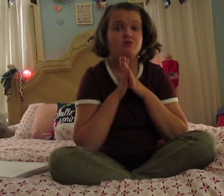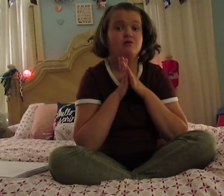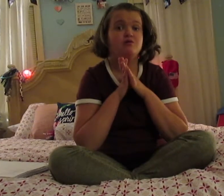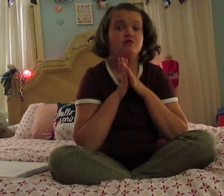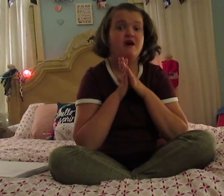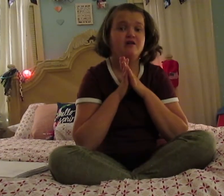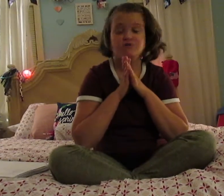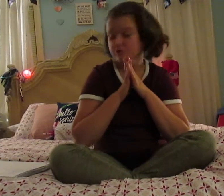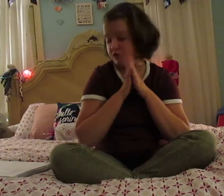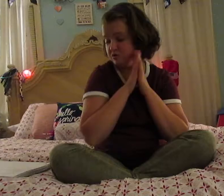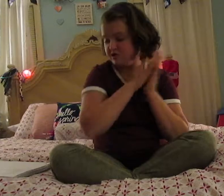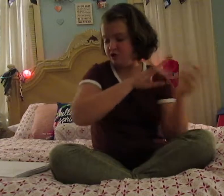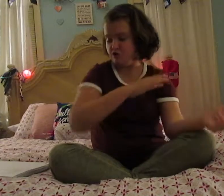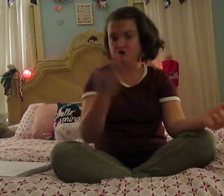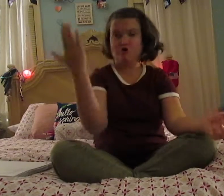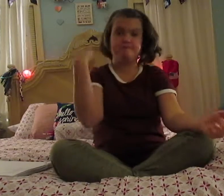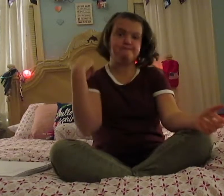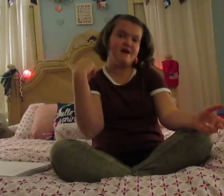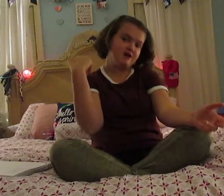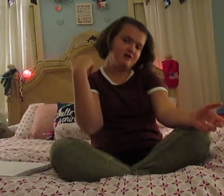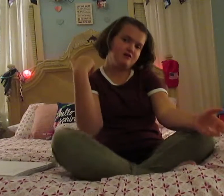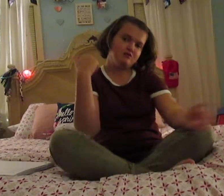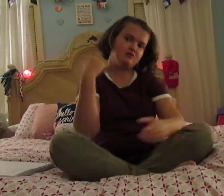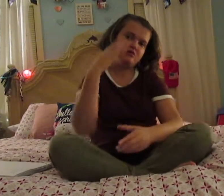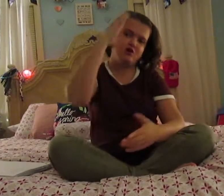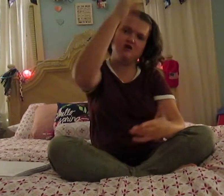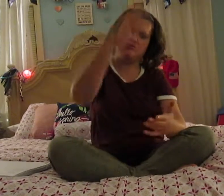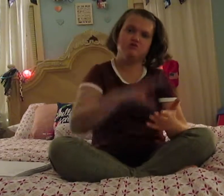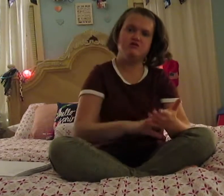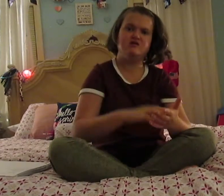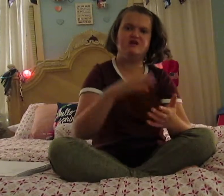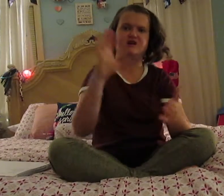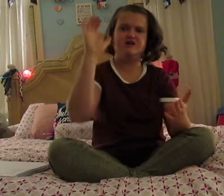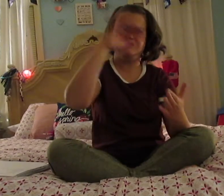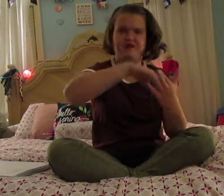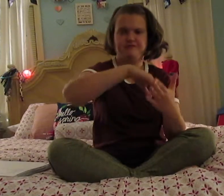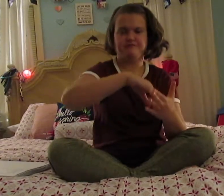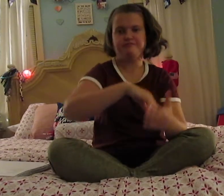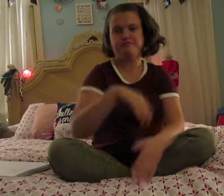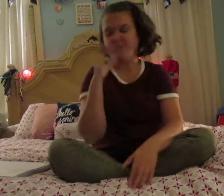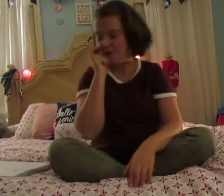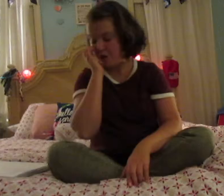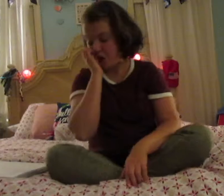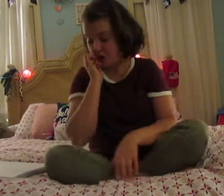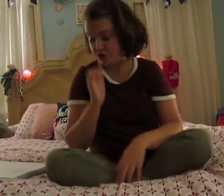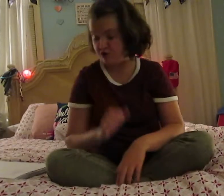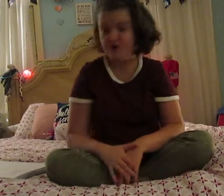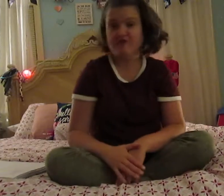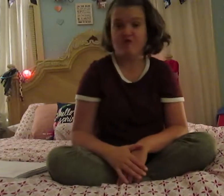yeah. So, let's go back and learn it again. So, for